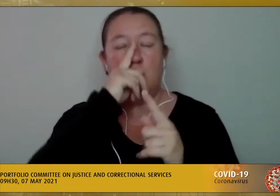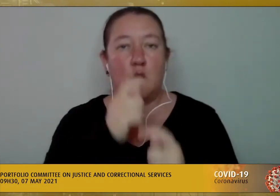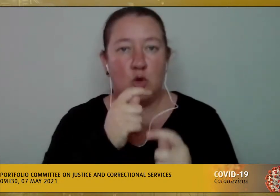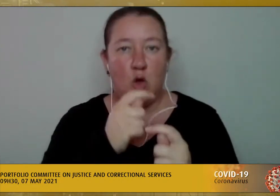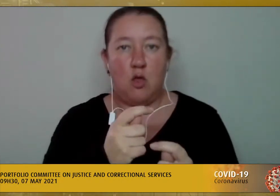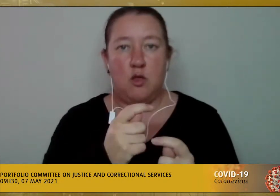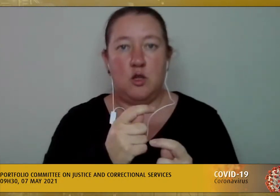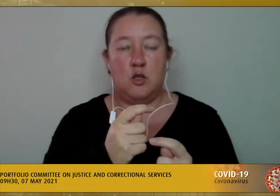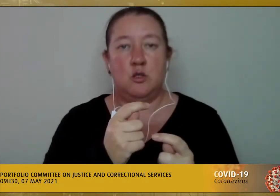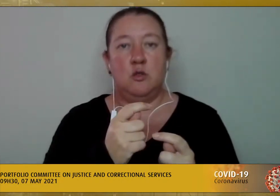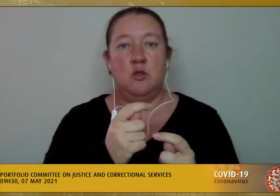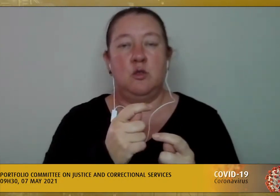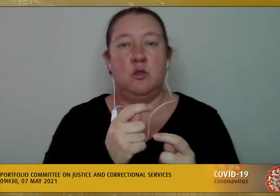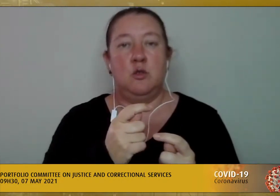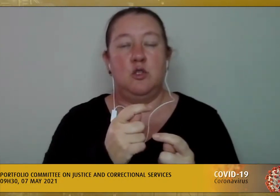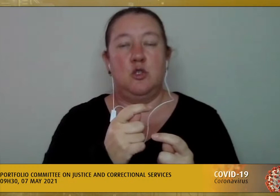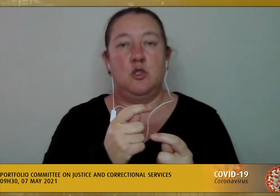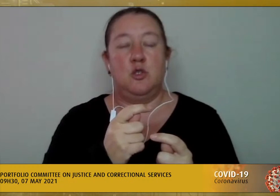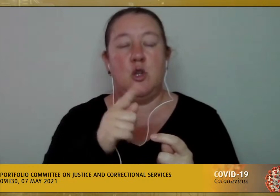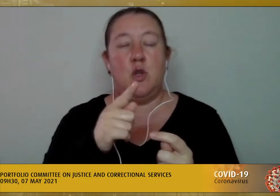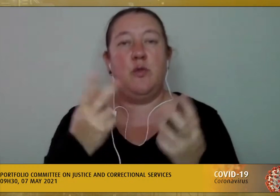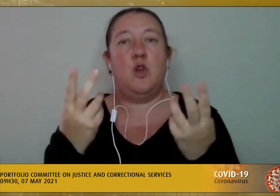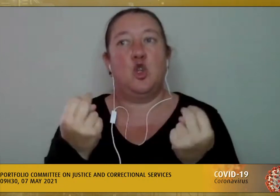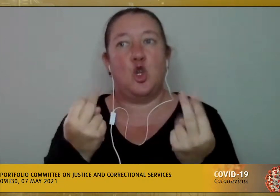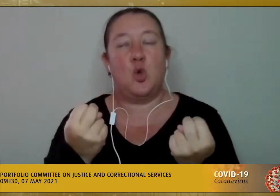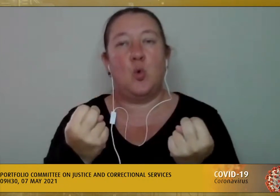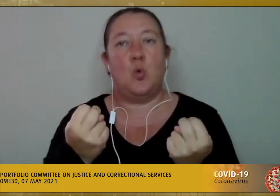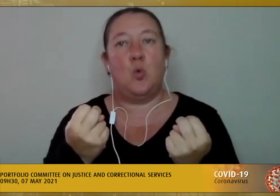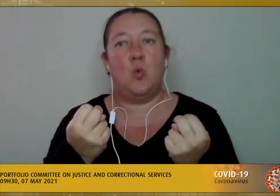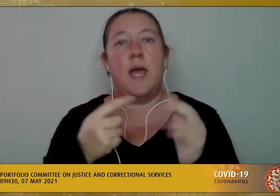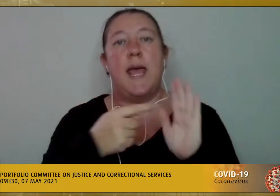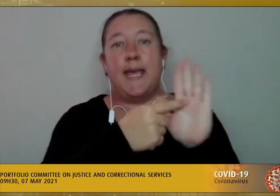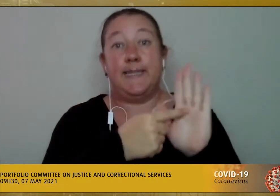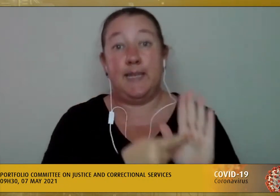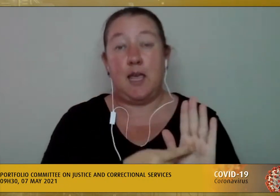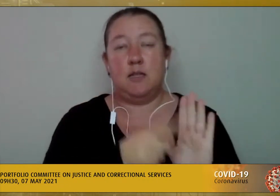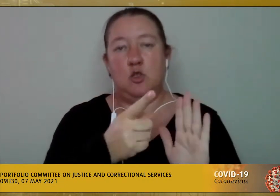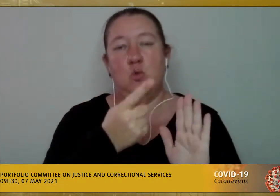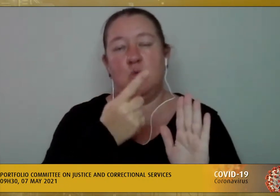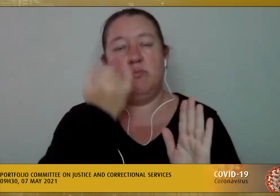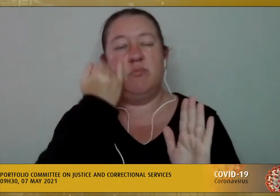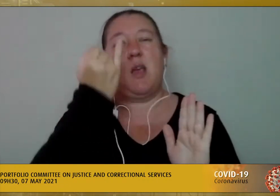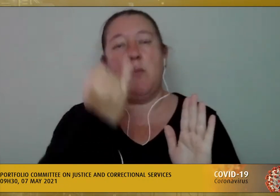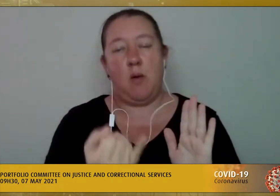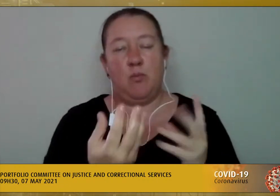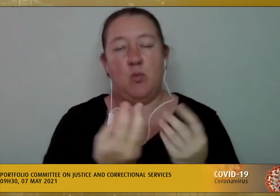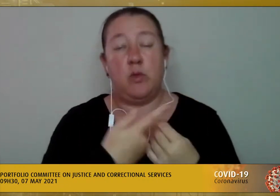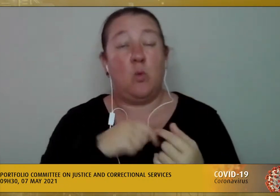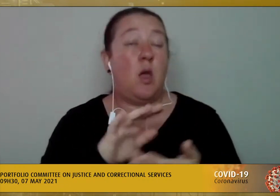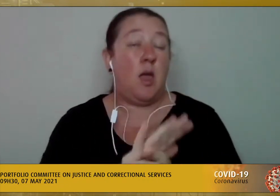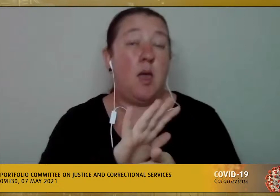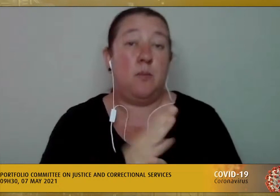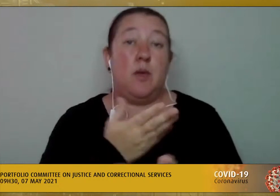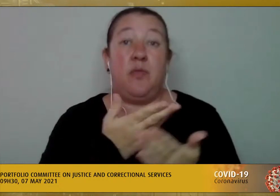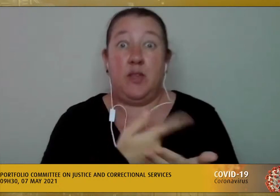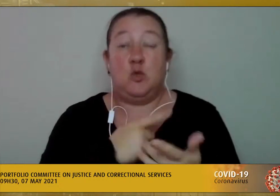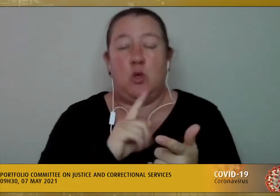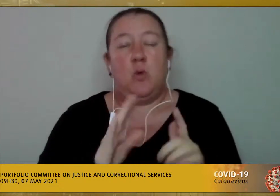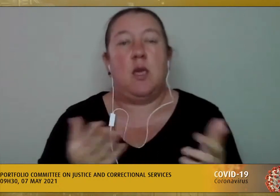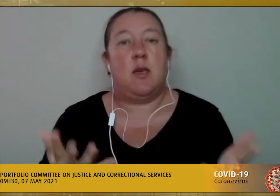a the new indicators that you are coming up with in fact we are happy this is what we are